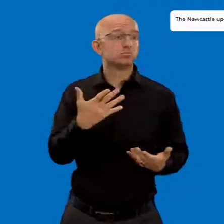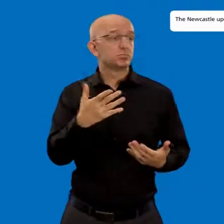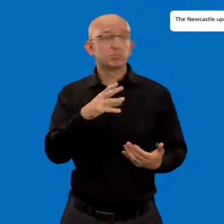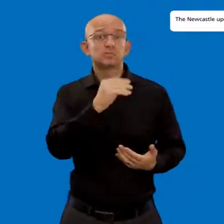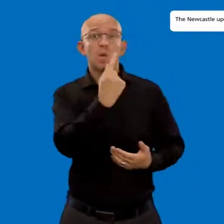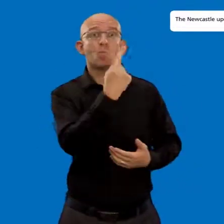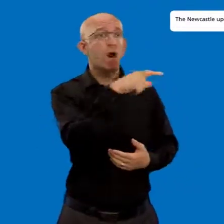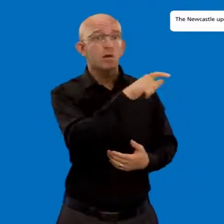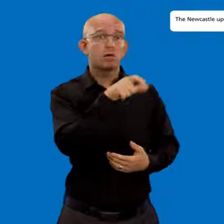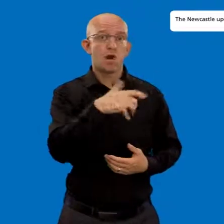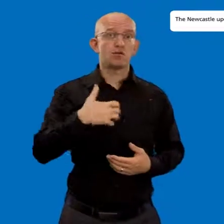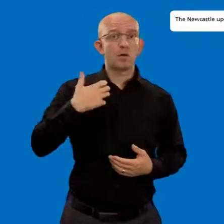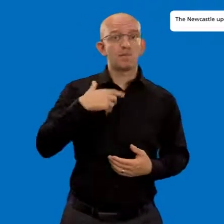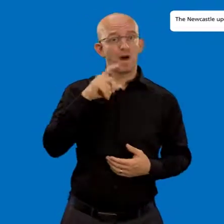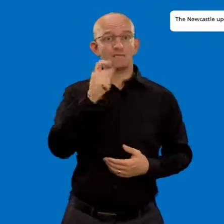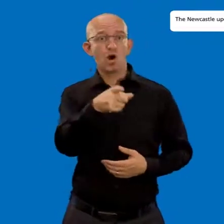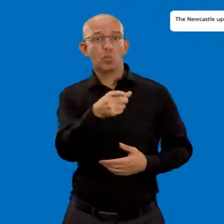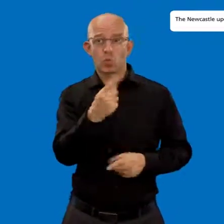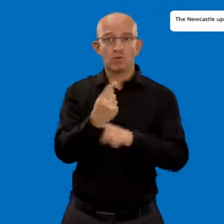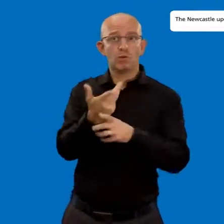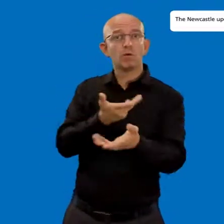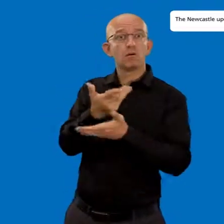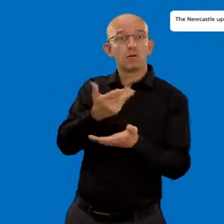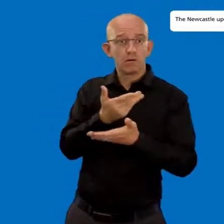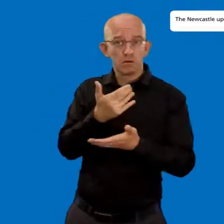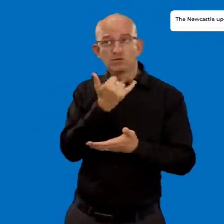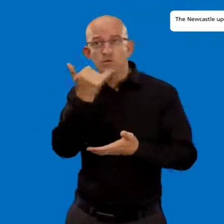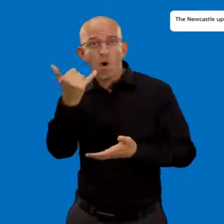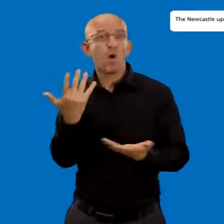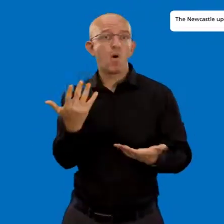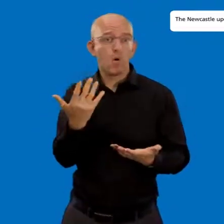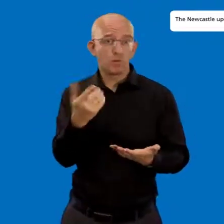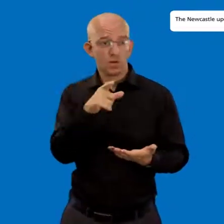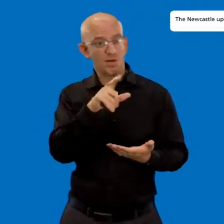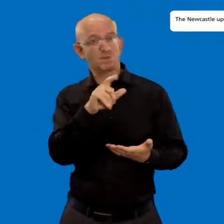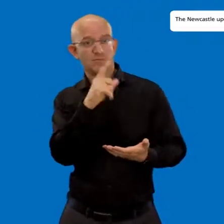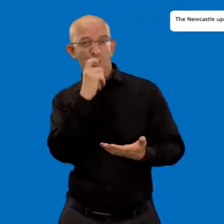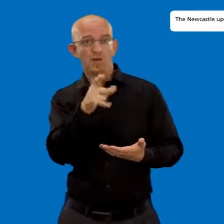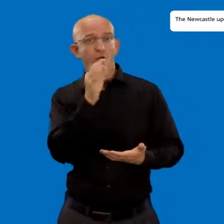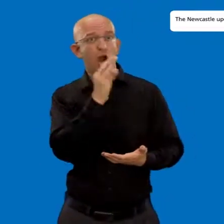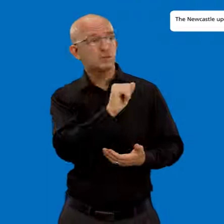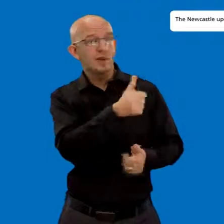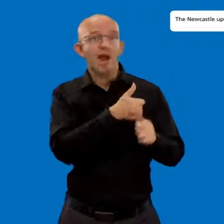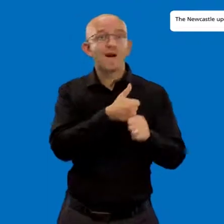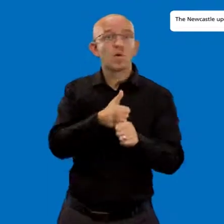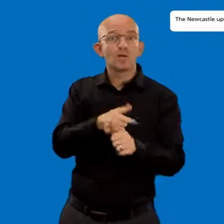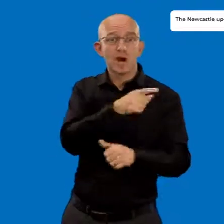someone to make a complaint verbally on your behalf, then please ask your advocate to telephone the Patients